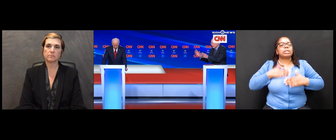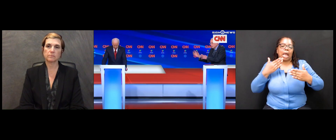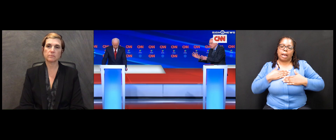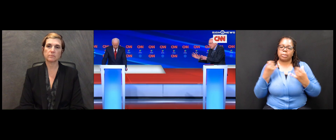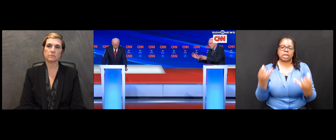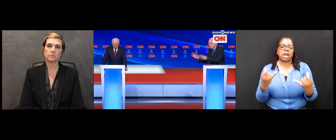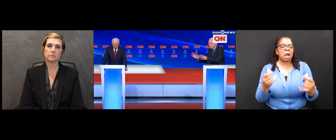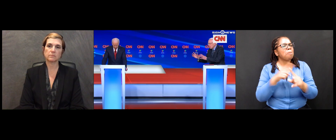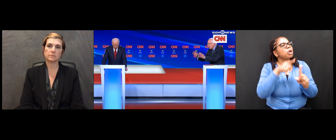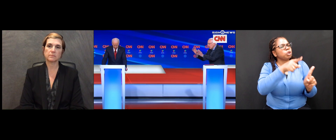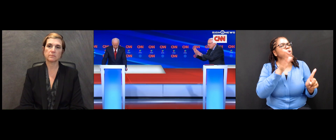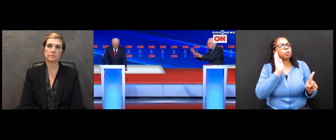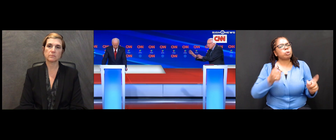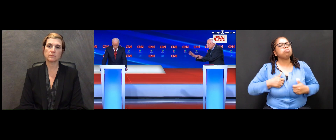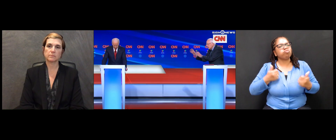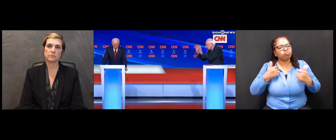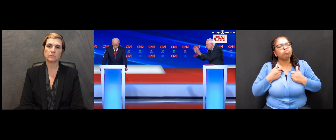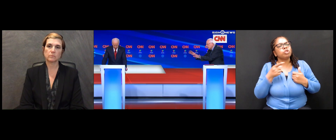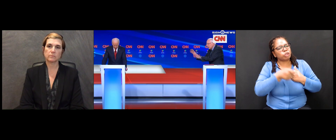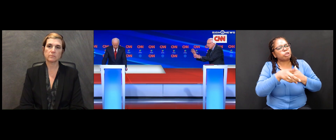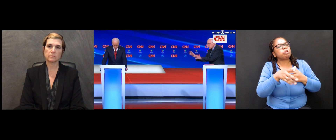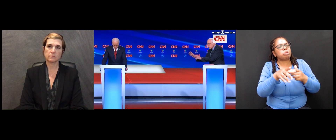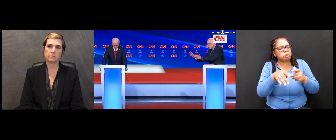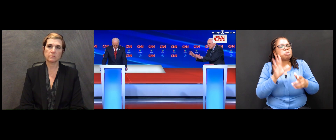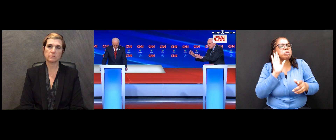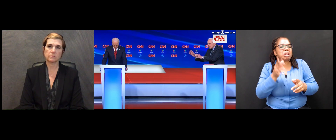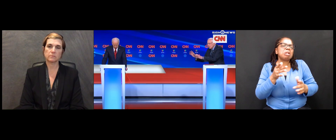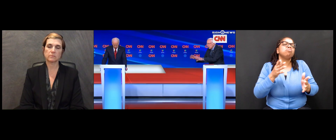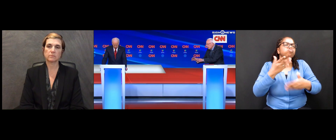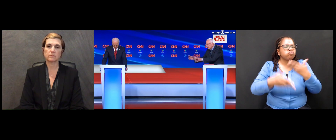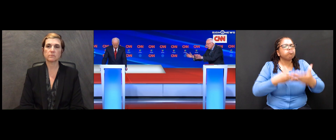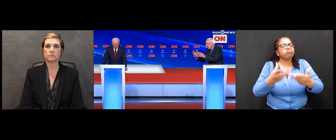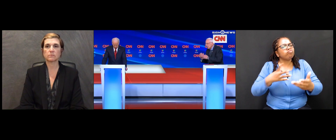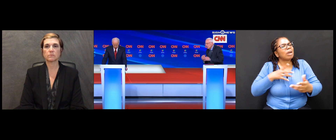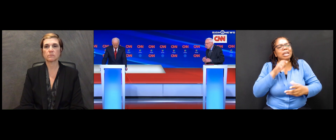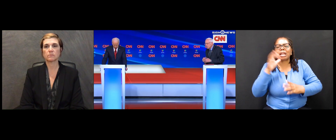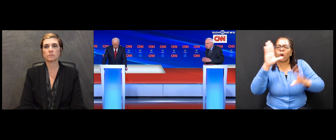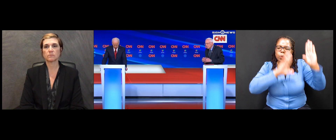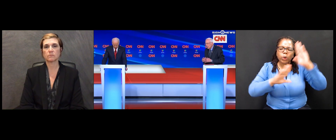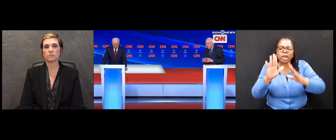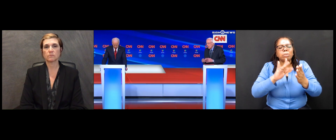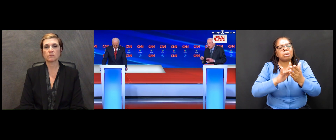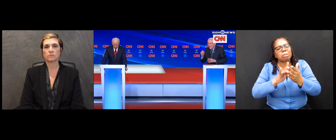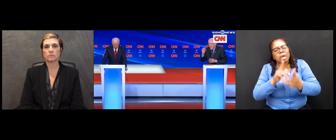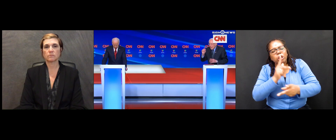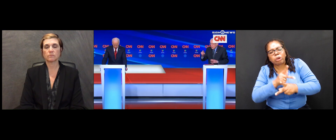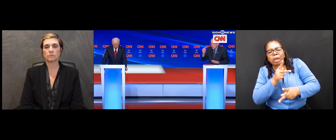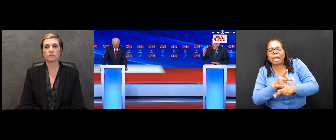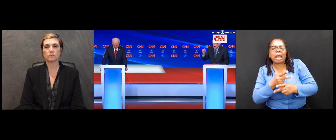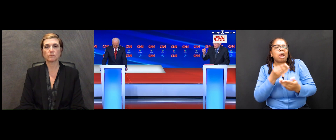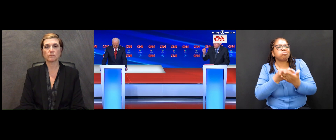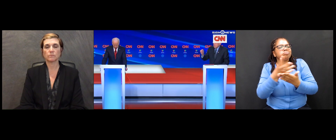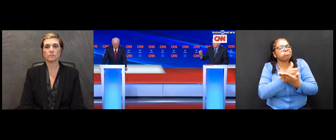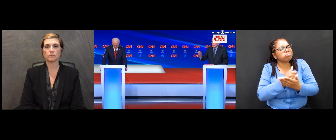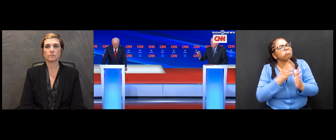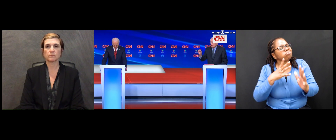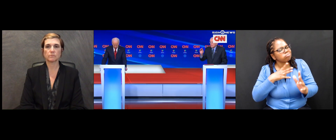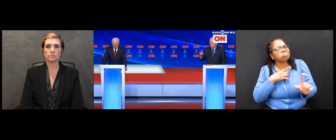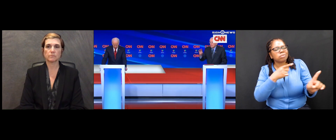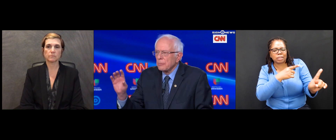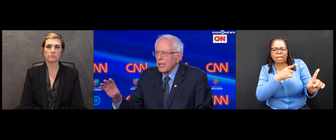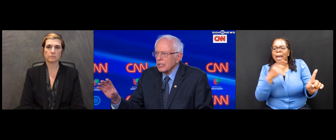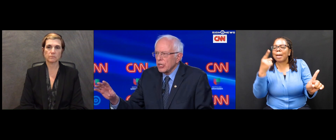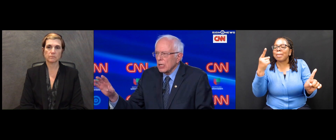You're going to get through it. You're going to get everything you need. You're not worried about health care. You're not worried about income coming in. Half of our people